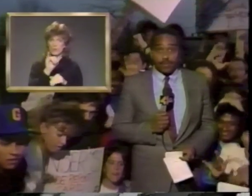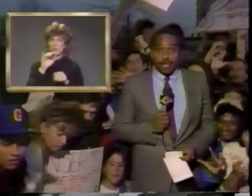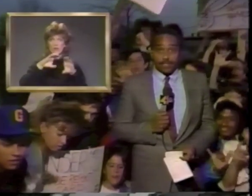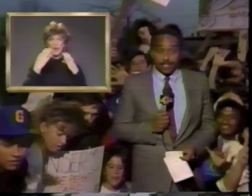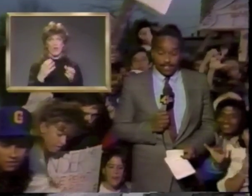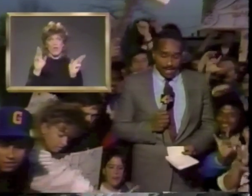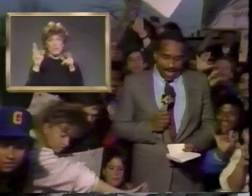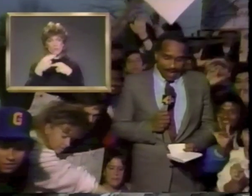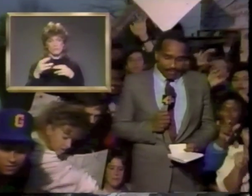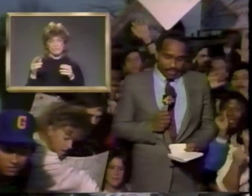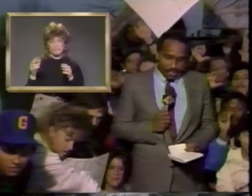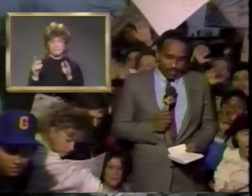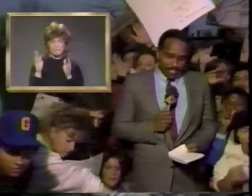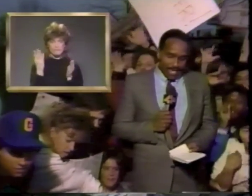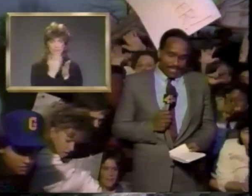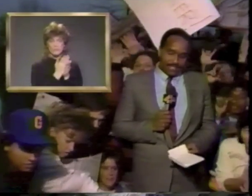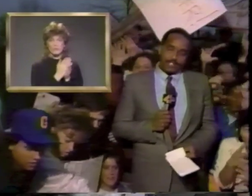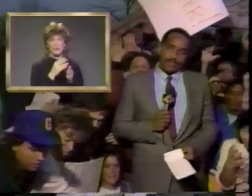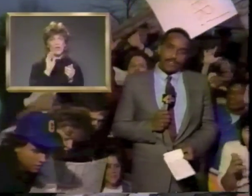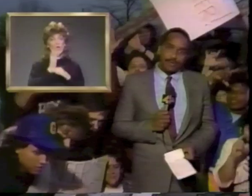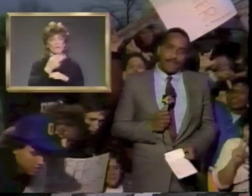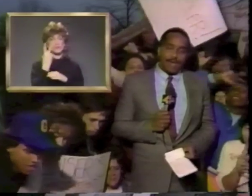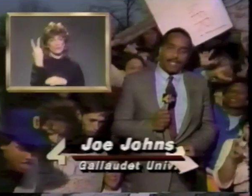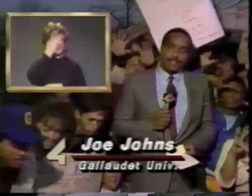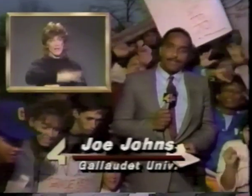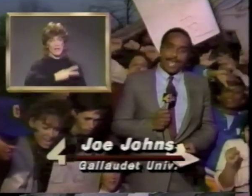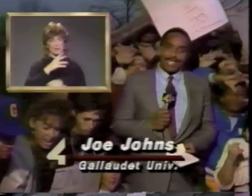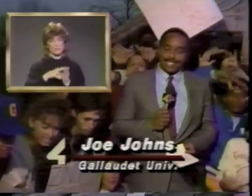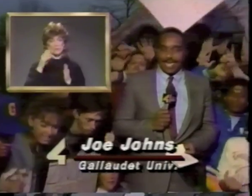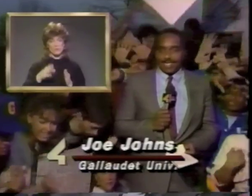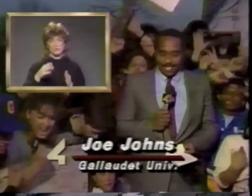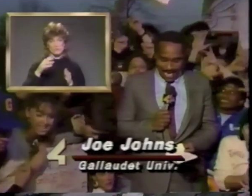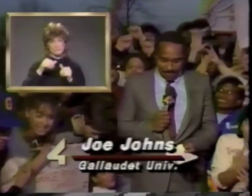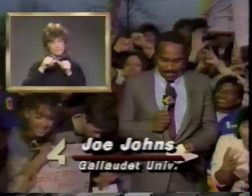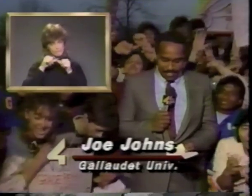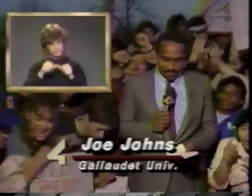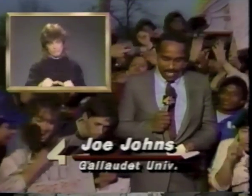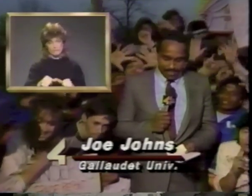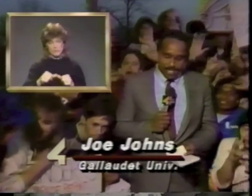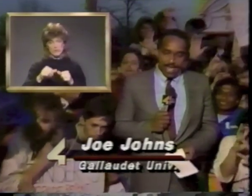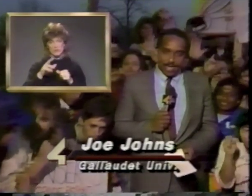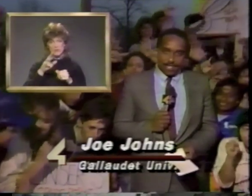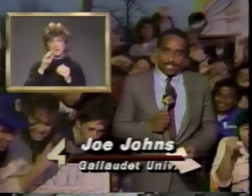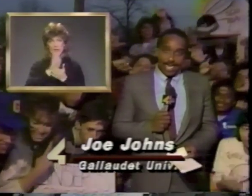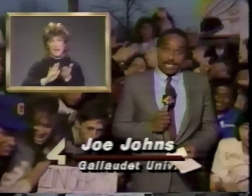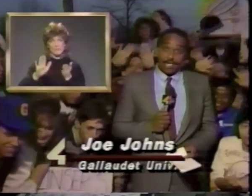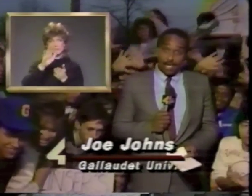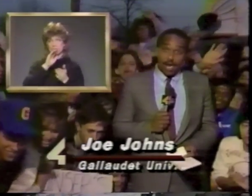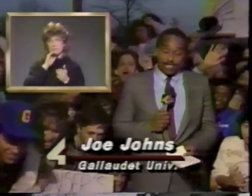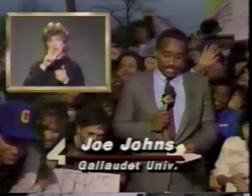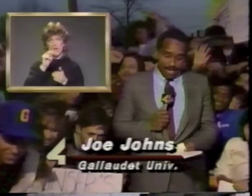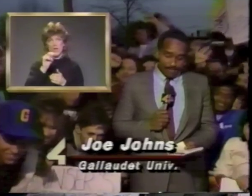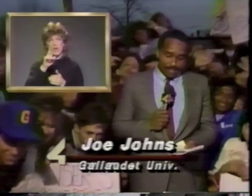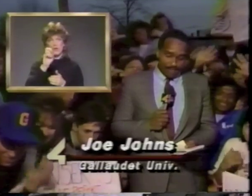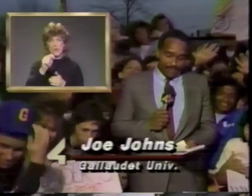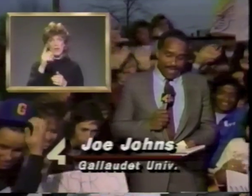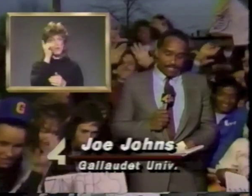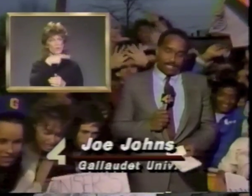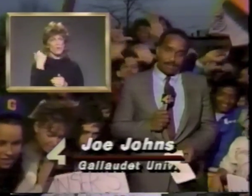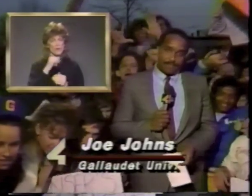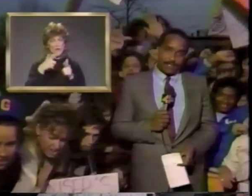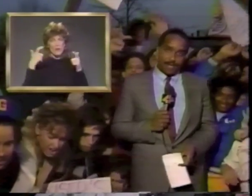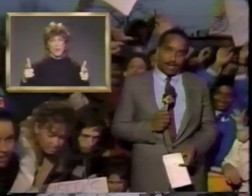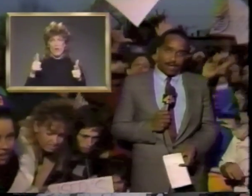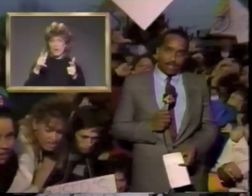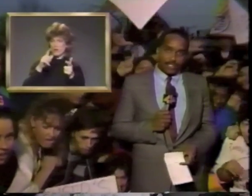classroom disruption. After 2 days, the students are vowing to maintain the campus unrest, and it looks like a large number of